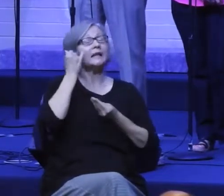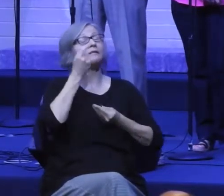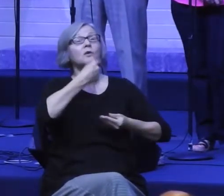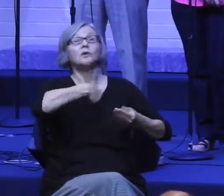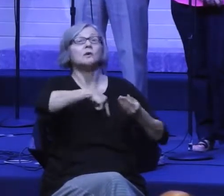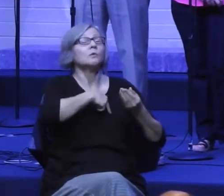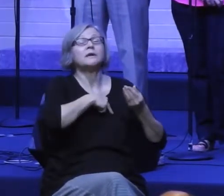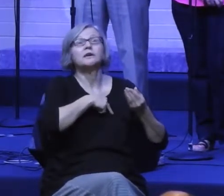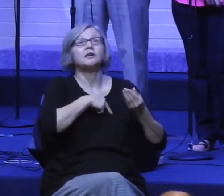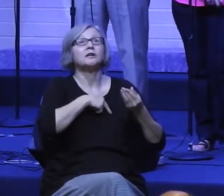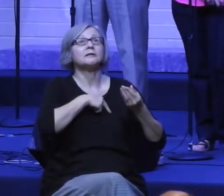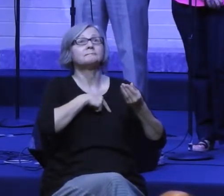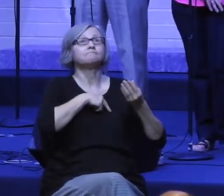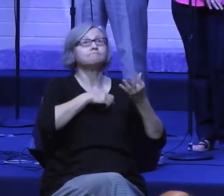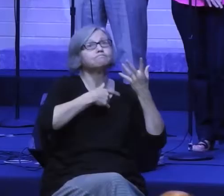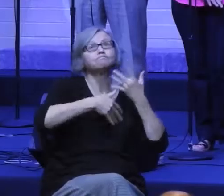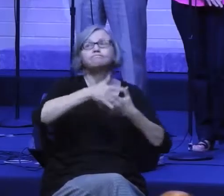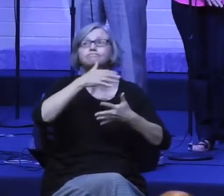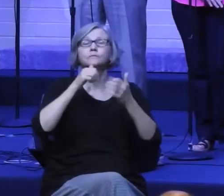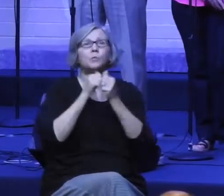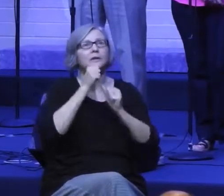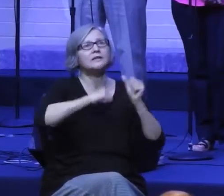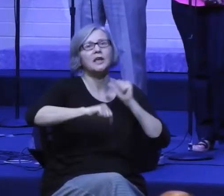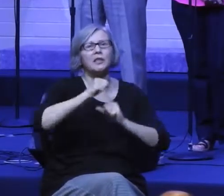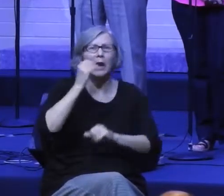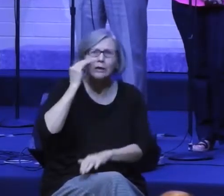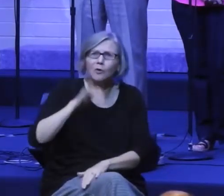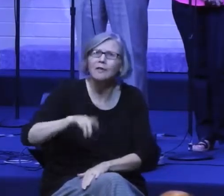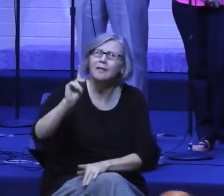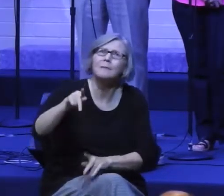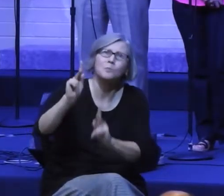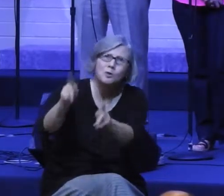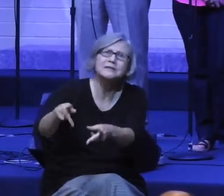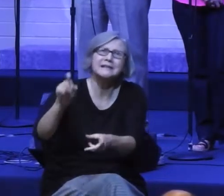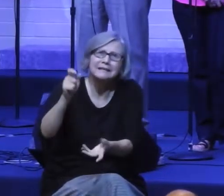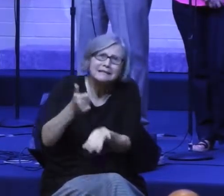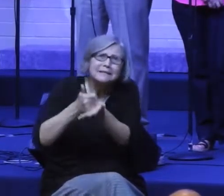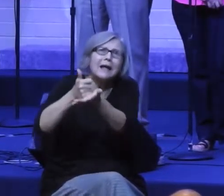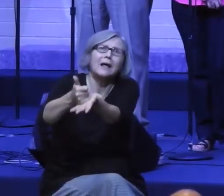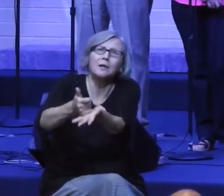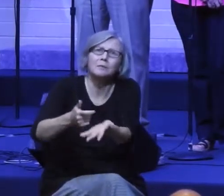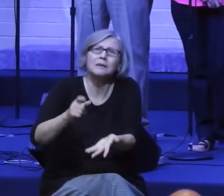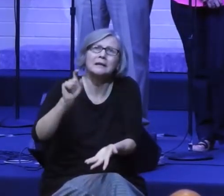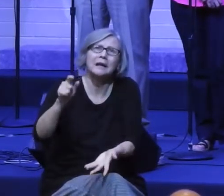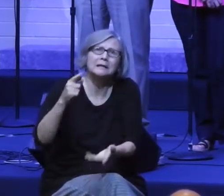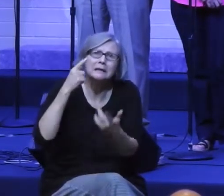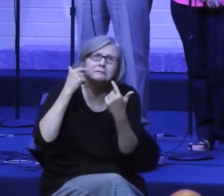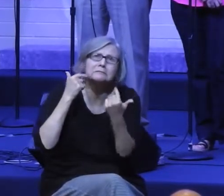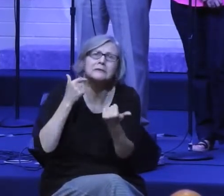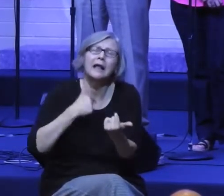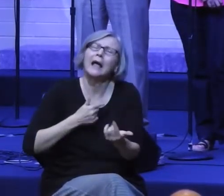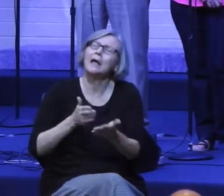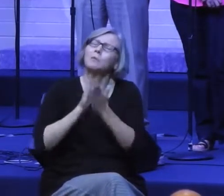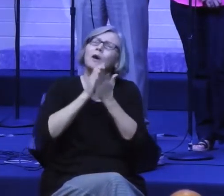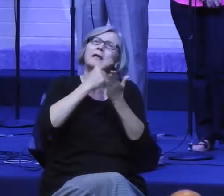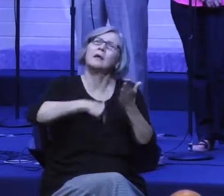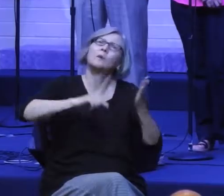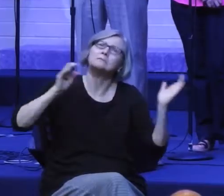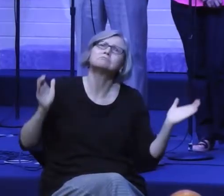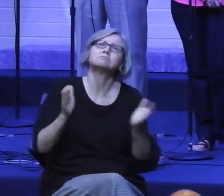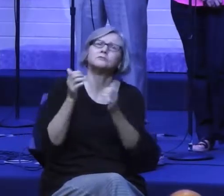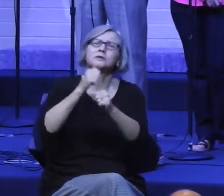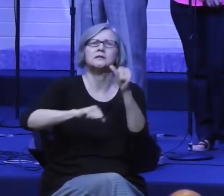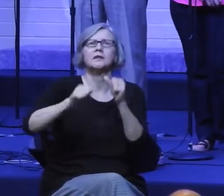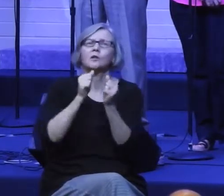been hit too many times and we just can't get back up, I pray that you give us the strength of your relentless